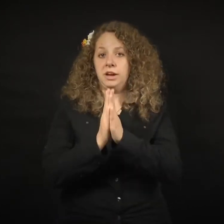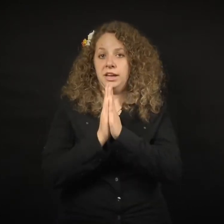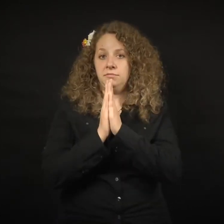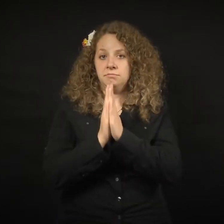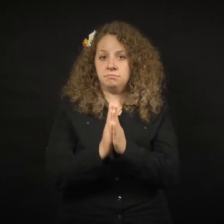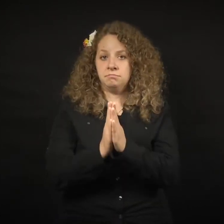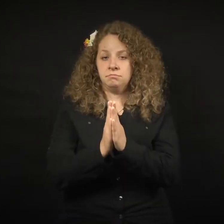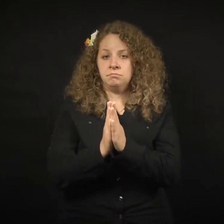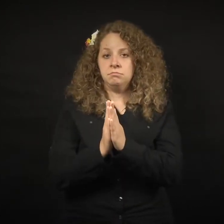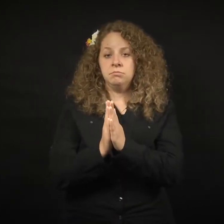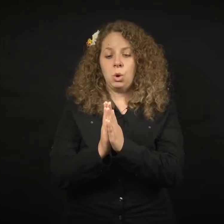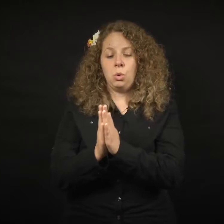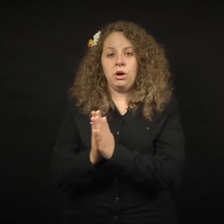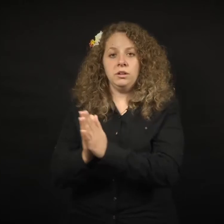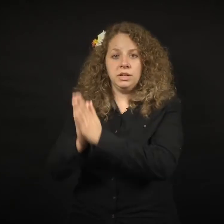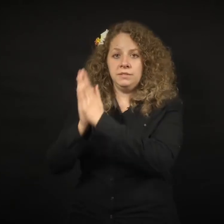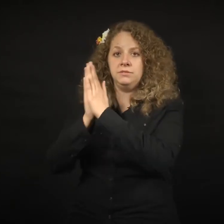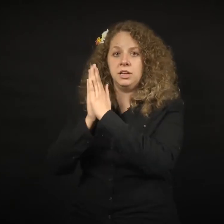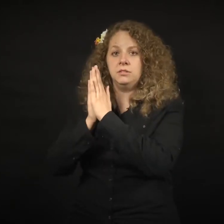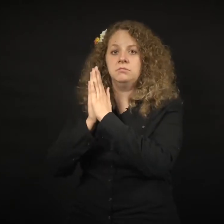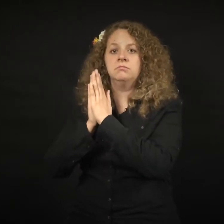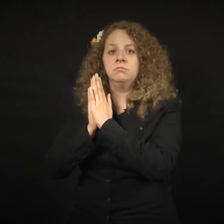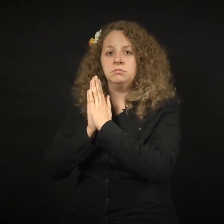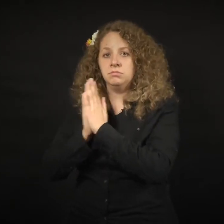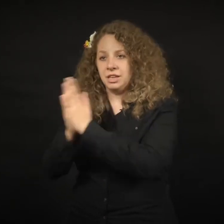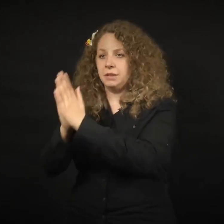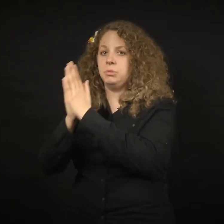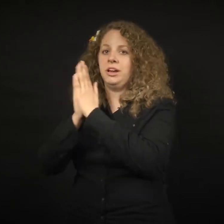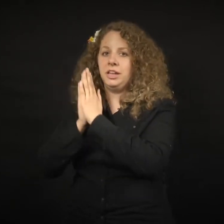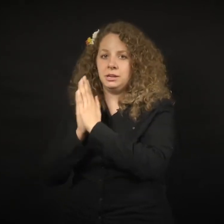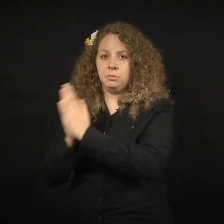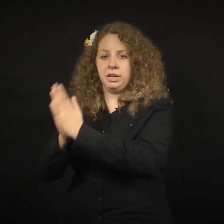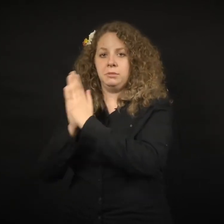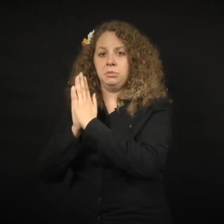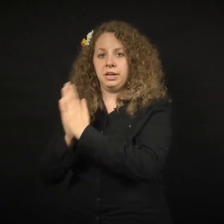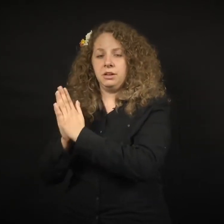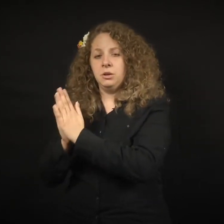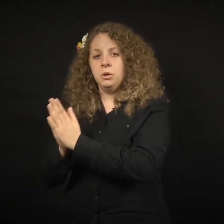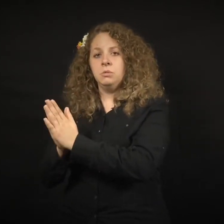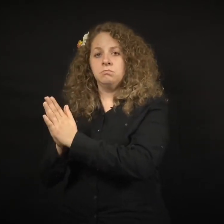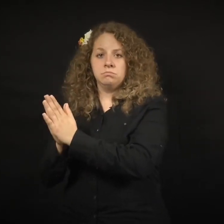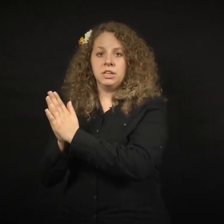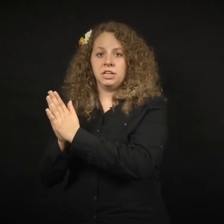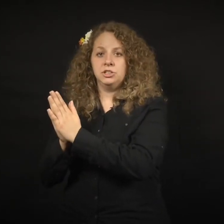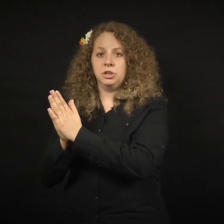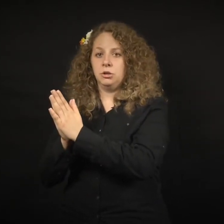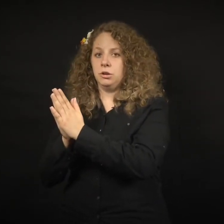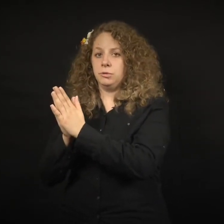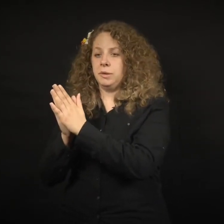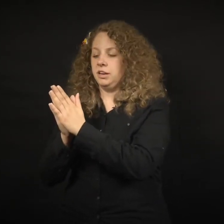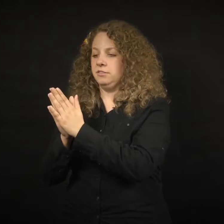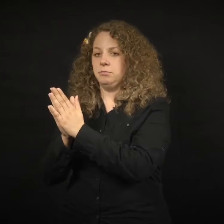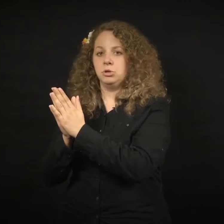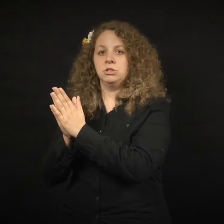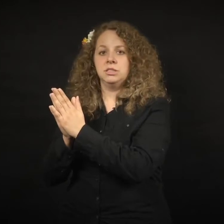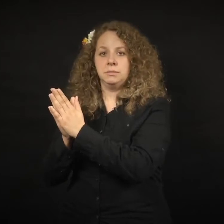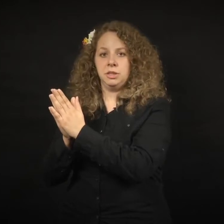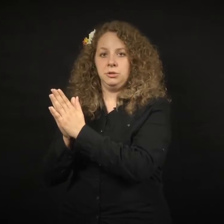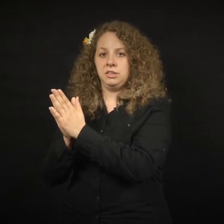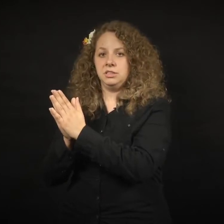Pray. Or if done like praying and praying and praying, that can show a repetitive motion, something you